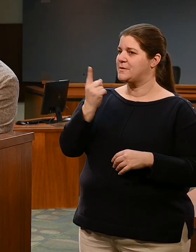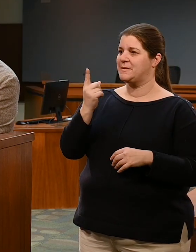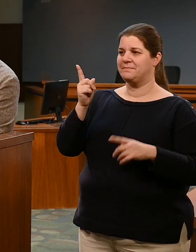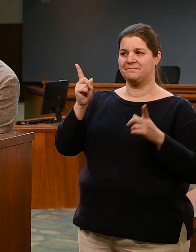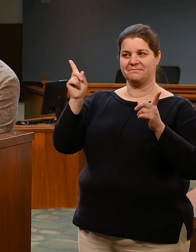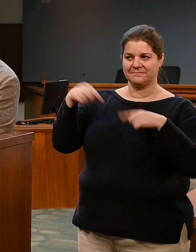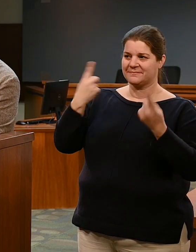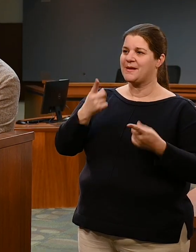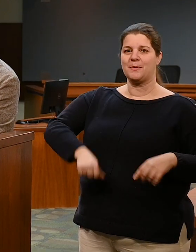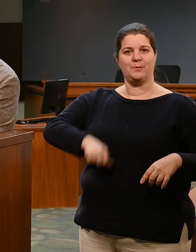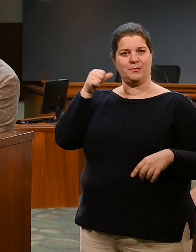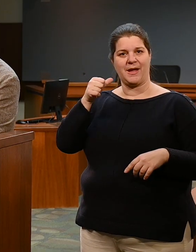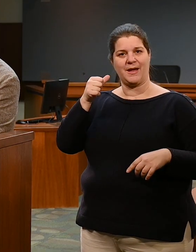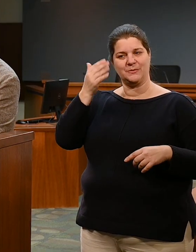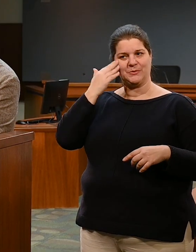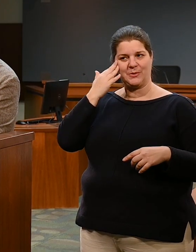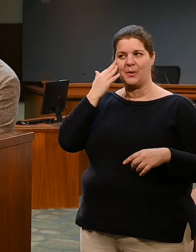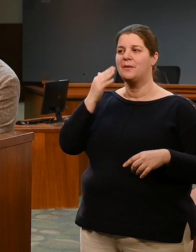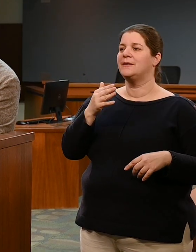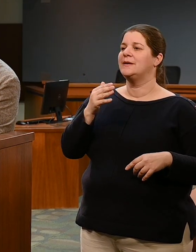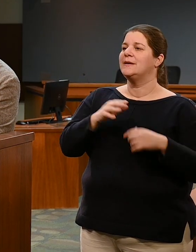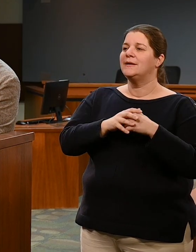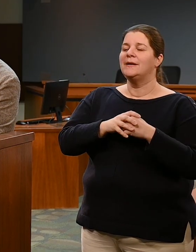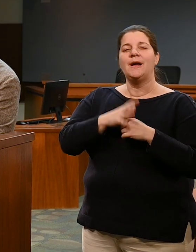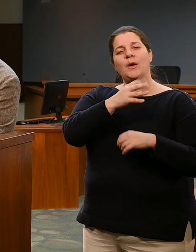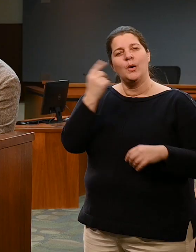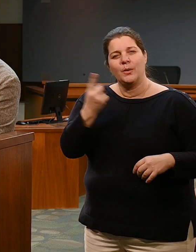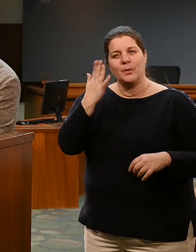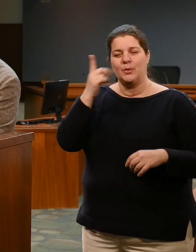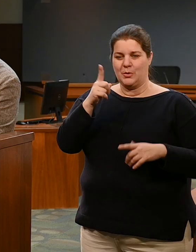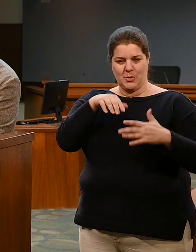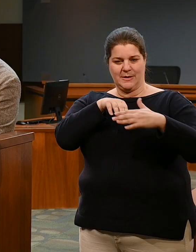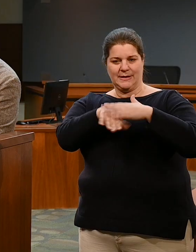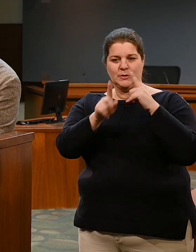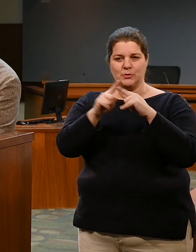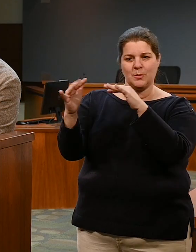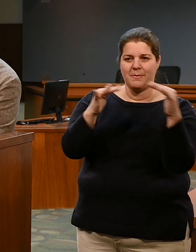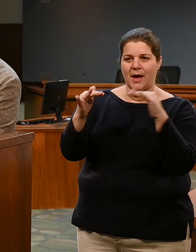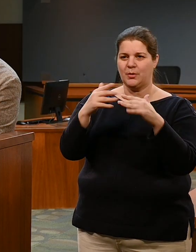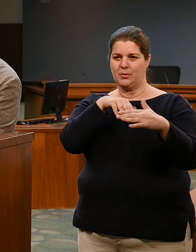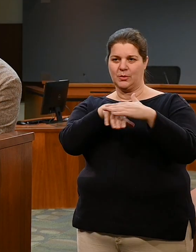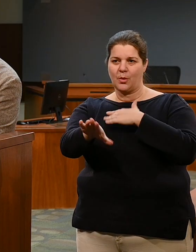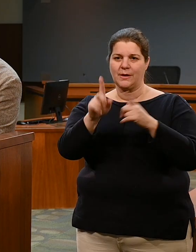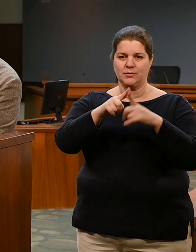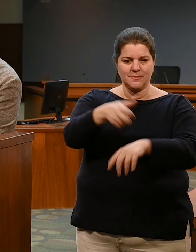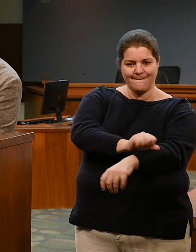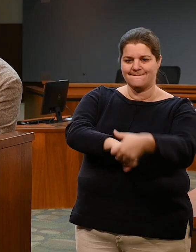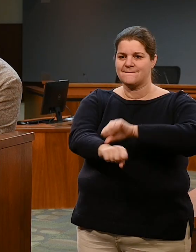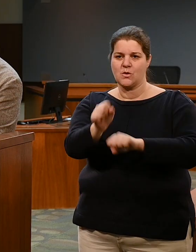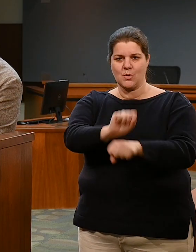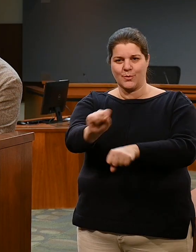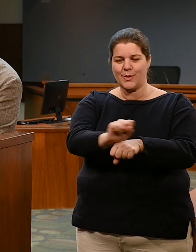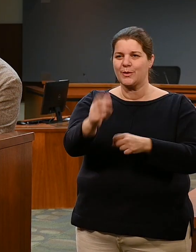know over this time. Is always, when you're going into battle, when you're going into hard work, you want somebody that you know is going to stand in the